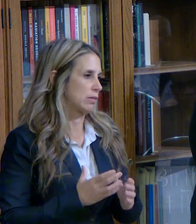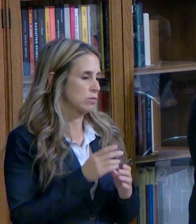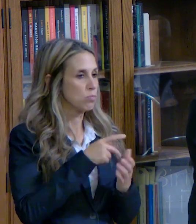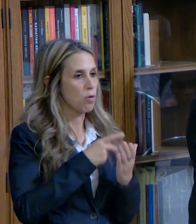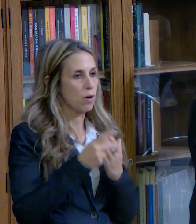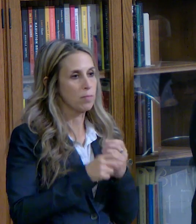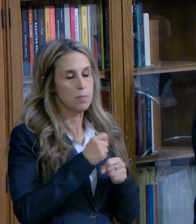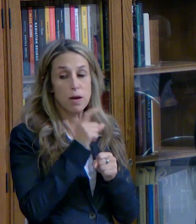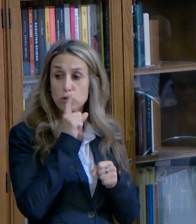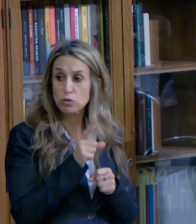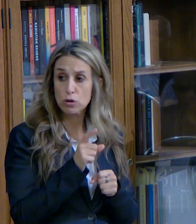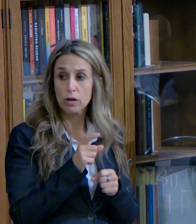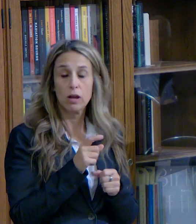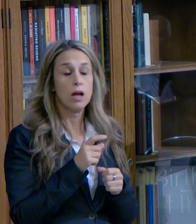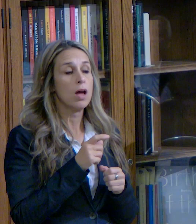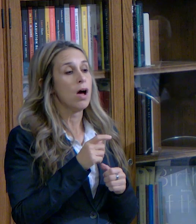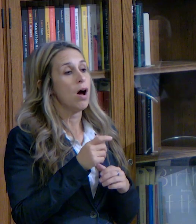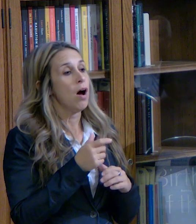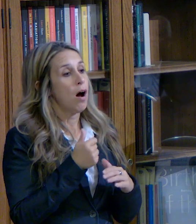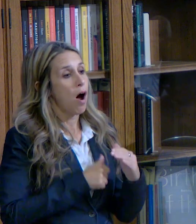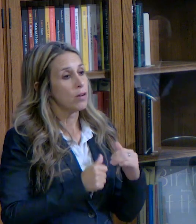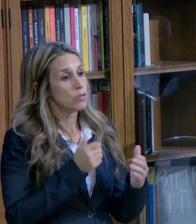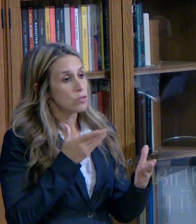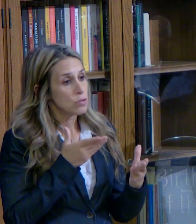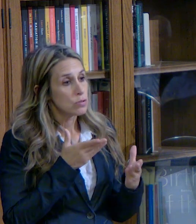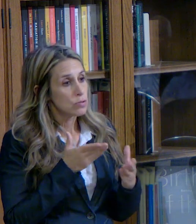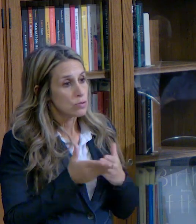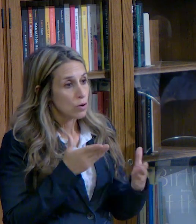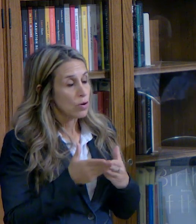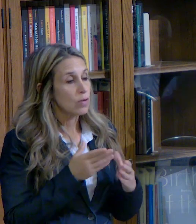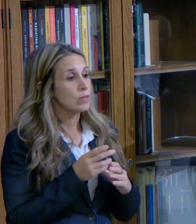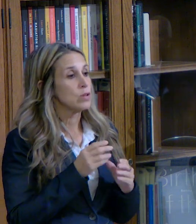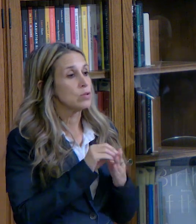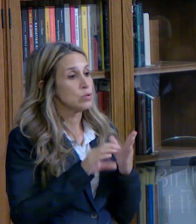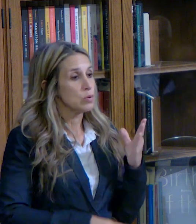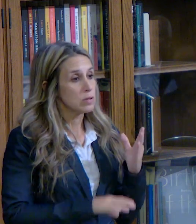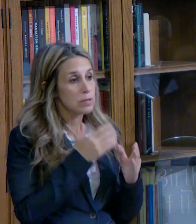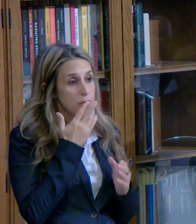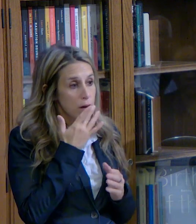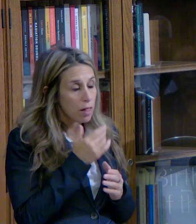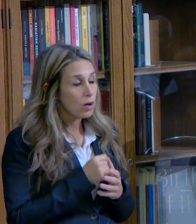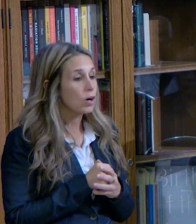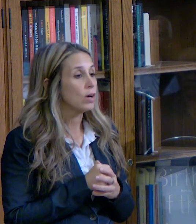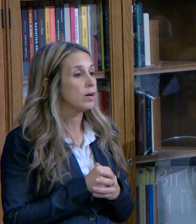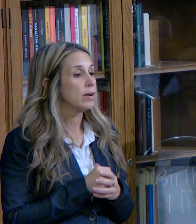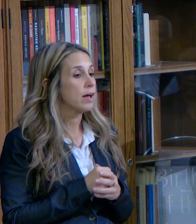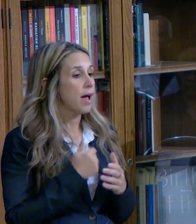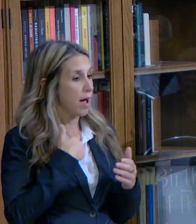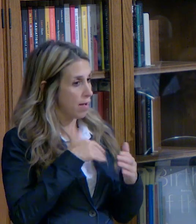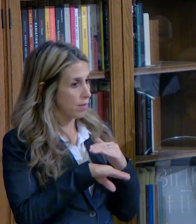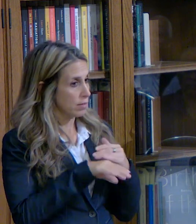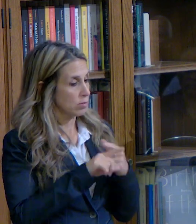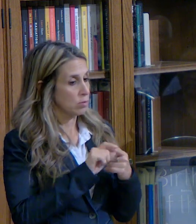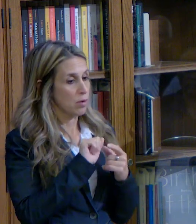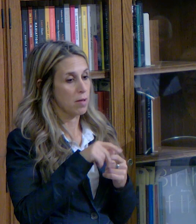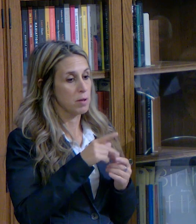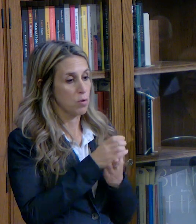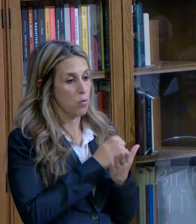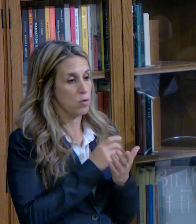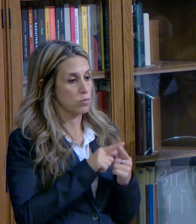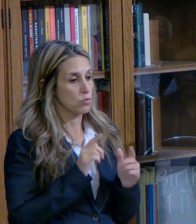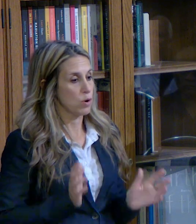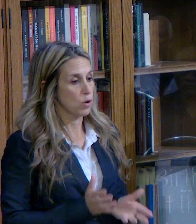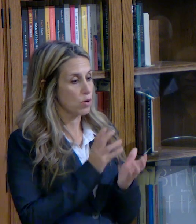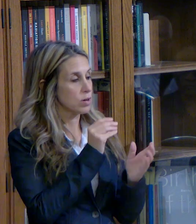to ensure that typically underserved read students of color have access to AP courses to